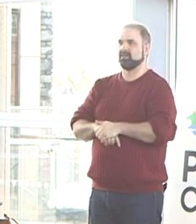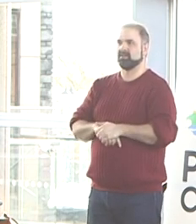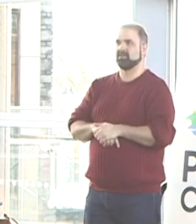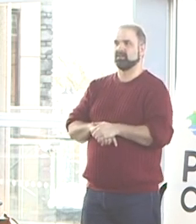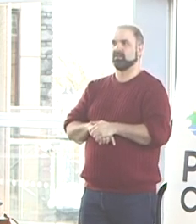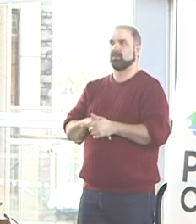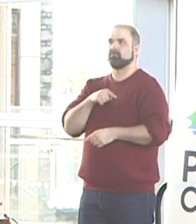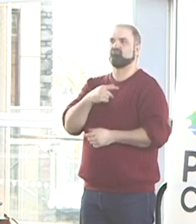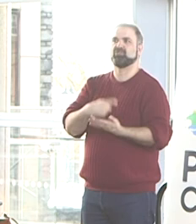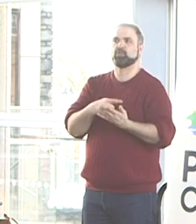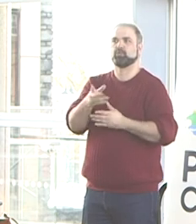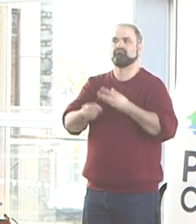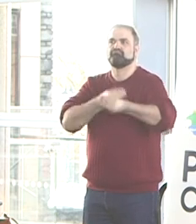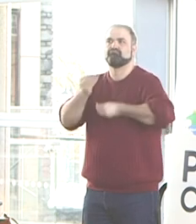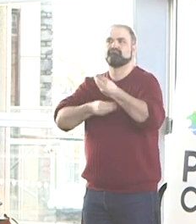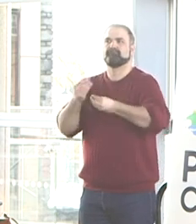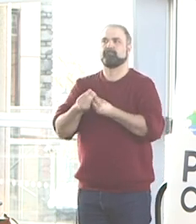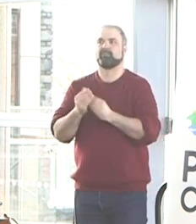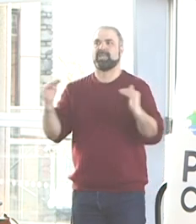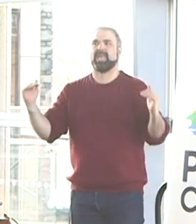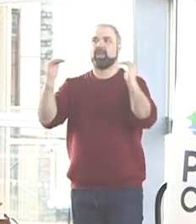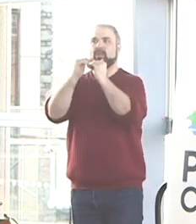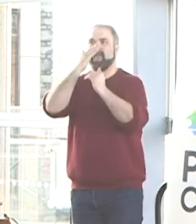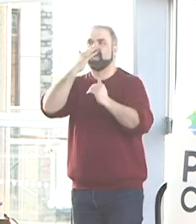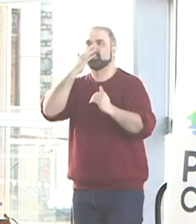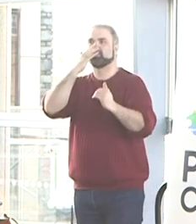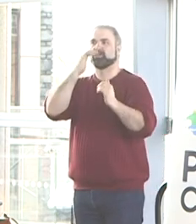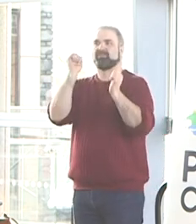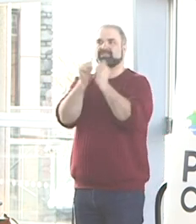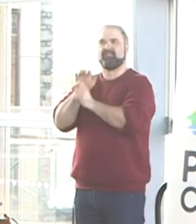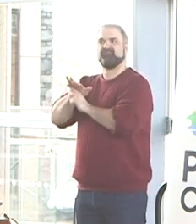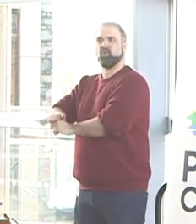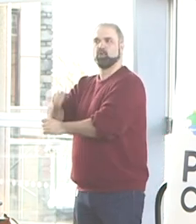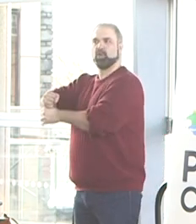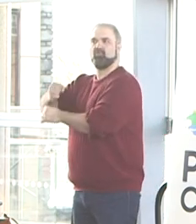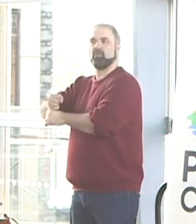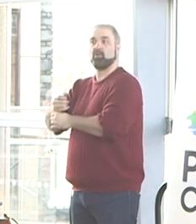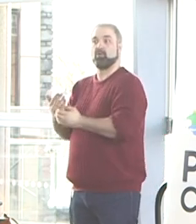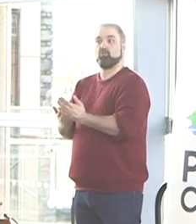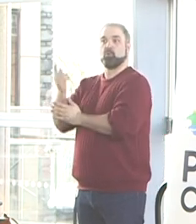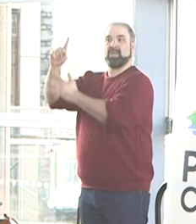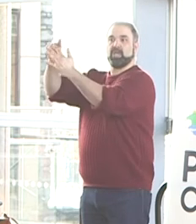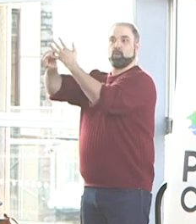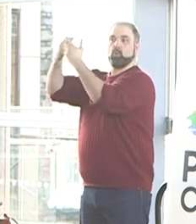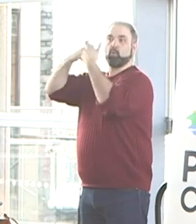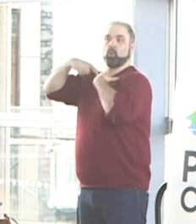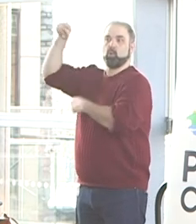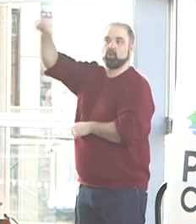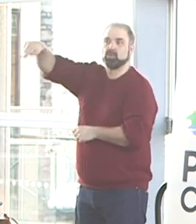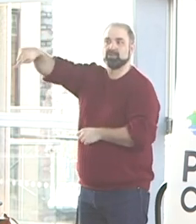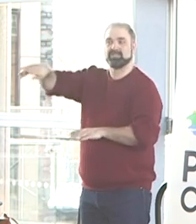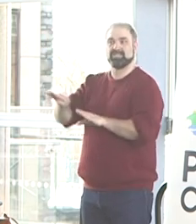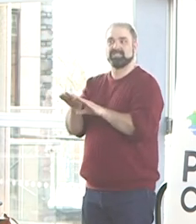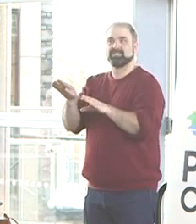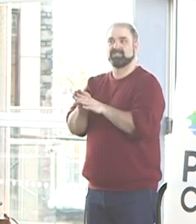Richard, you spoke about how the equalising of the age of consent was forced on the government by the European courts. The same was true of